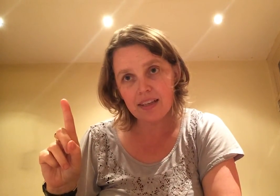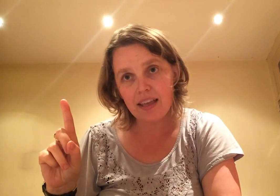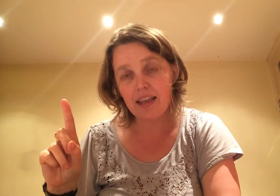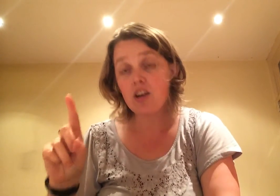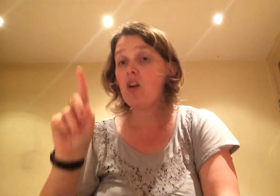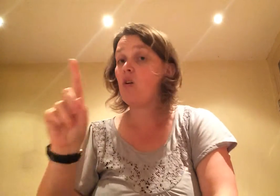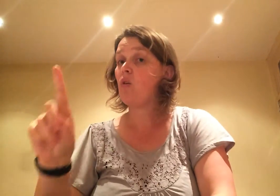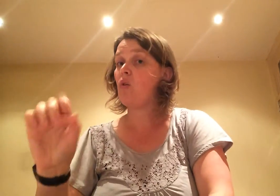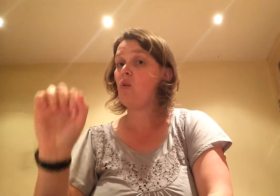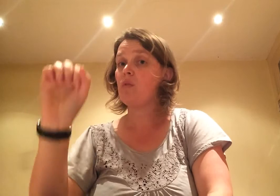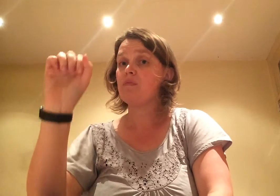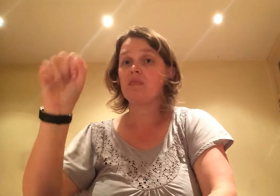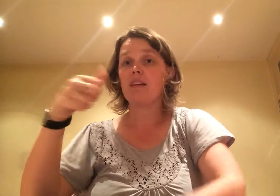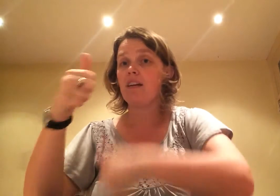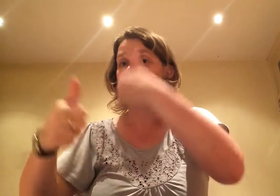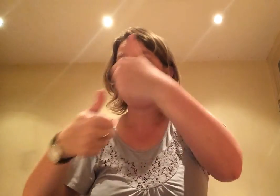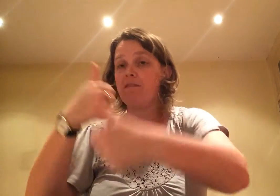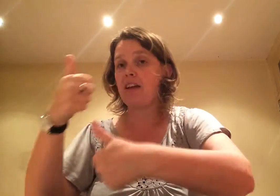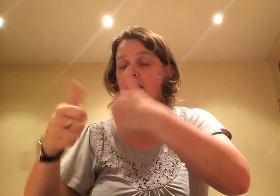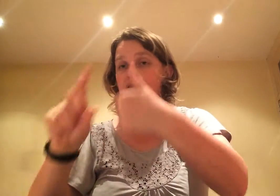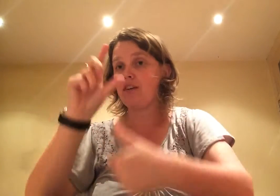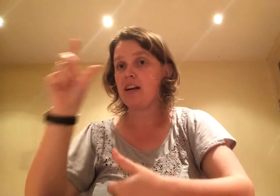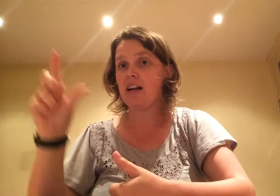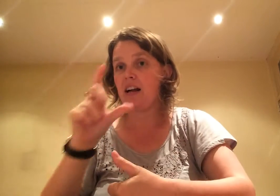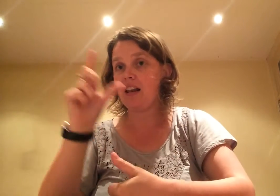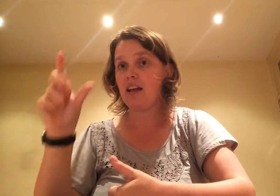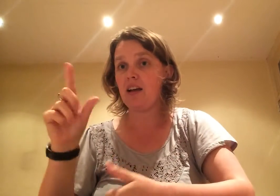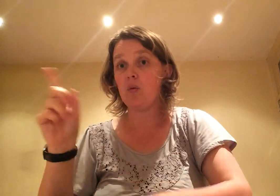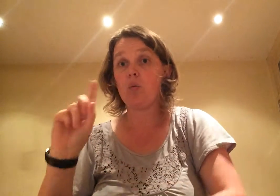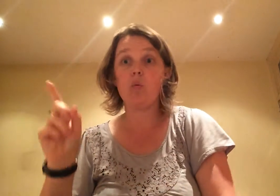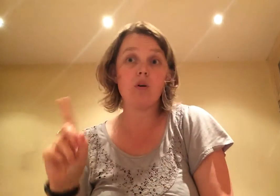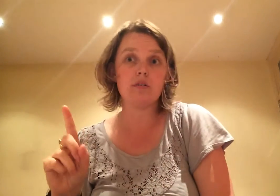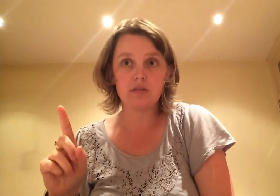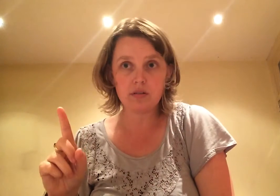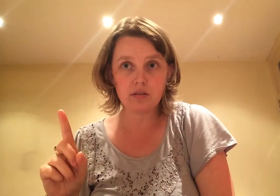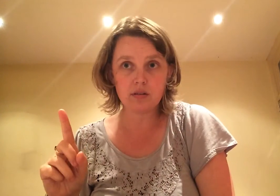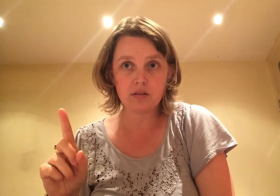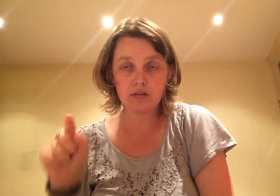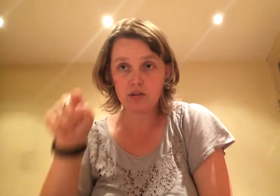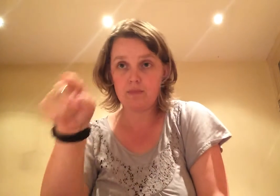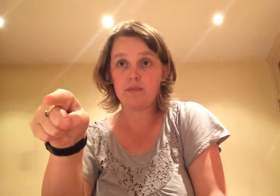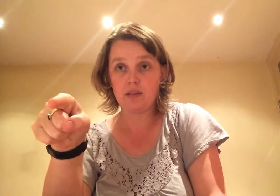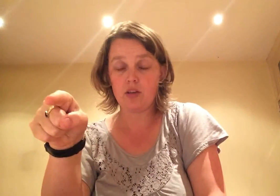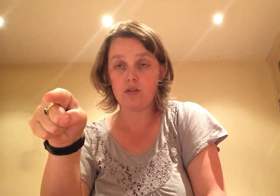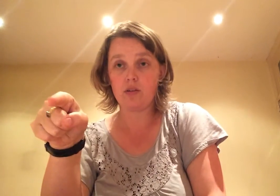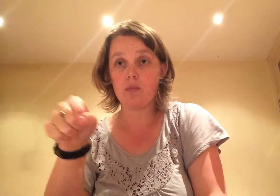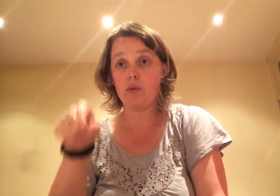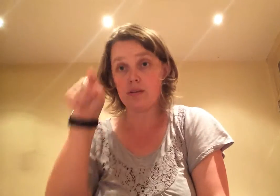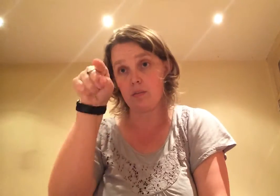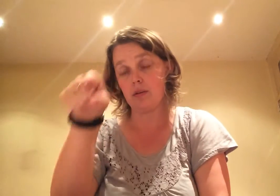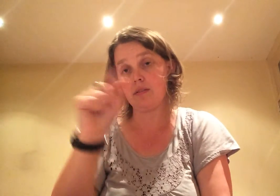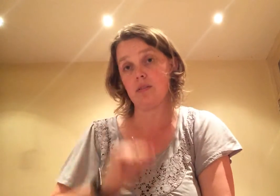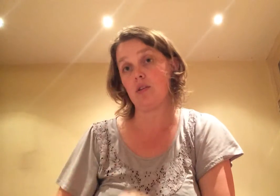Okay, or favourite colour, what? You know, you can point to the person, you.